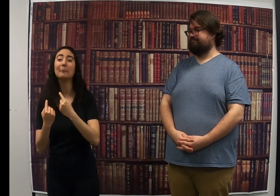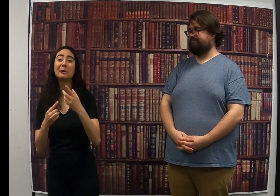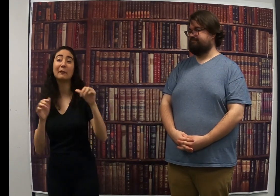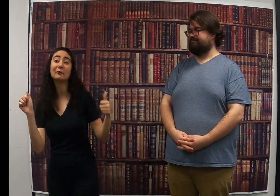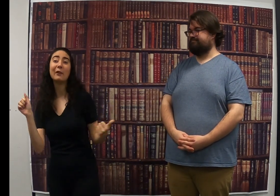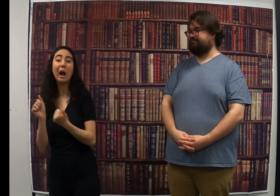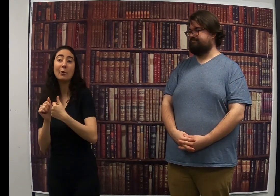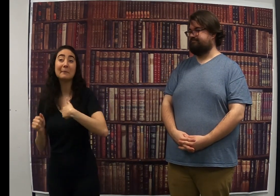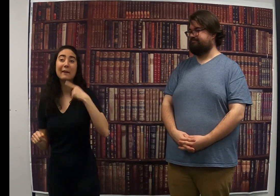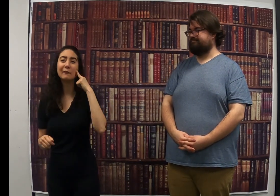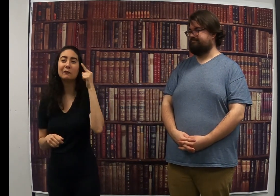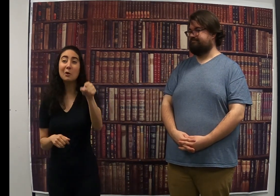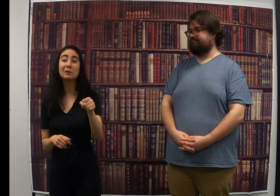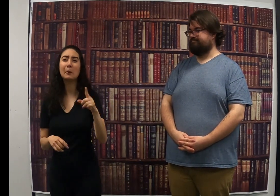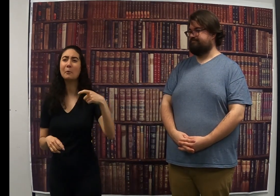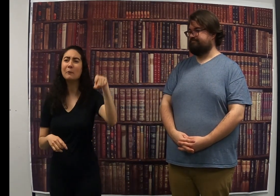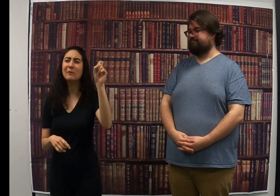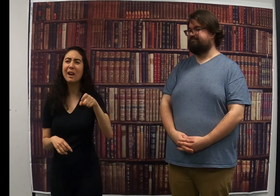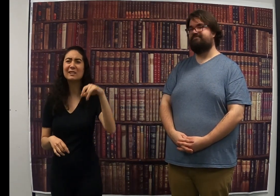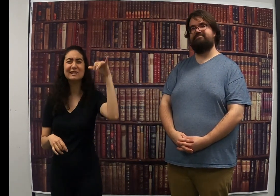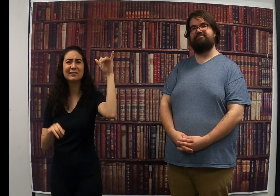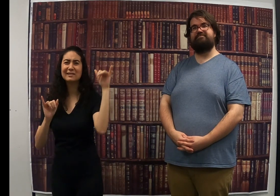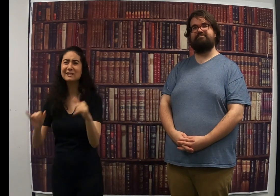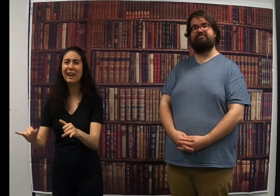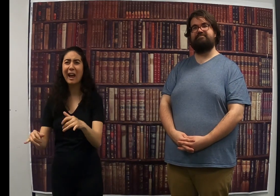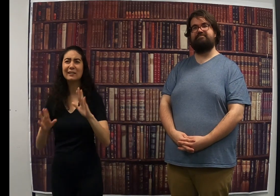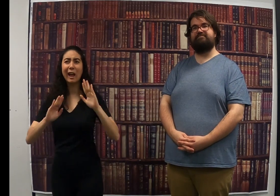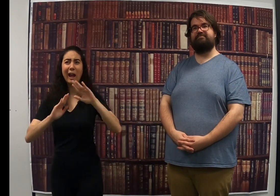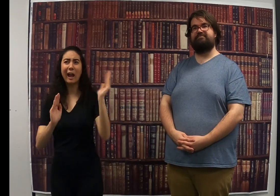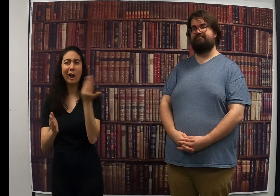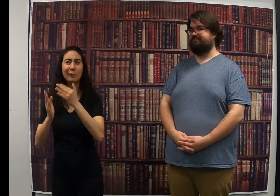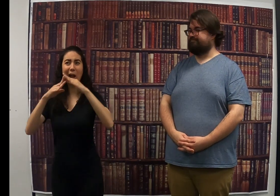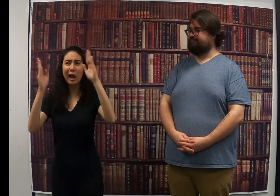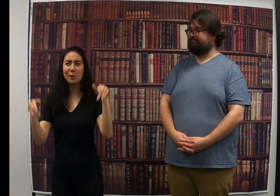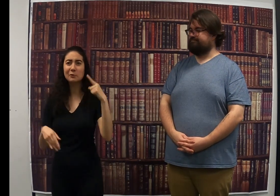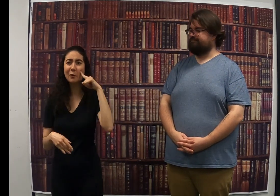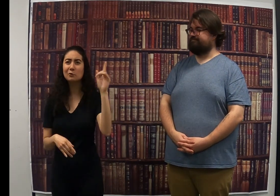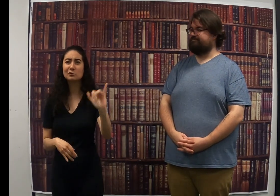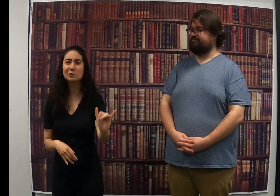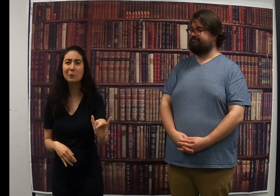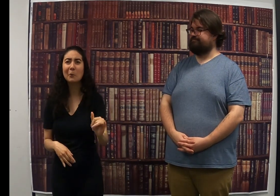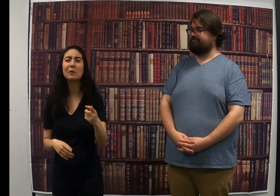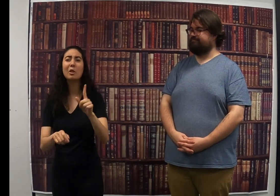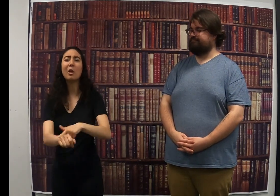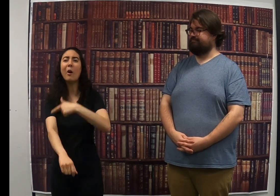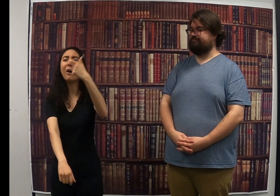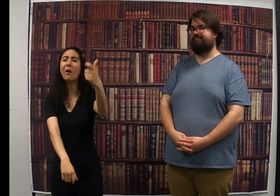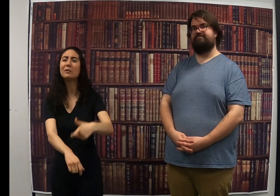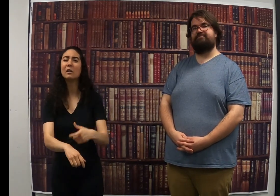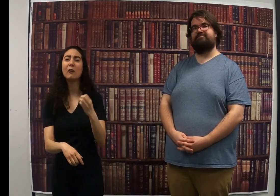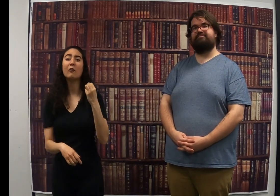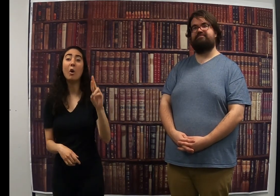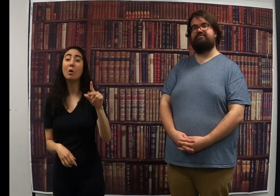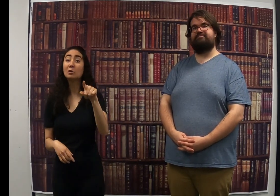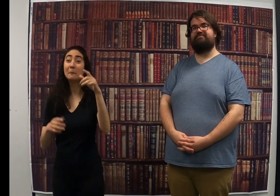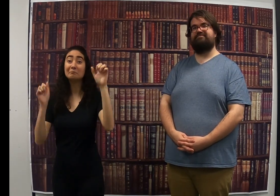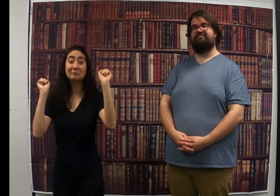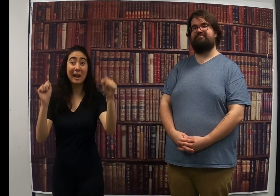for you mustn't stay at the house for too long, or you may become a permanent resident. Stay close behind, my guests. Don't bump